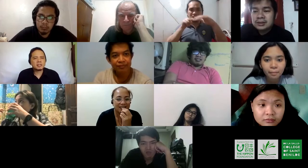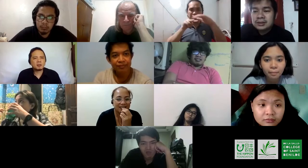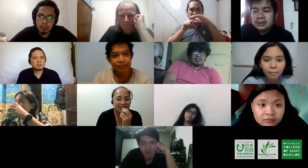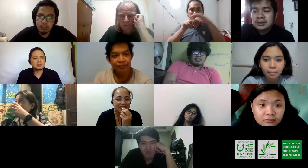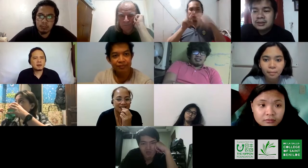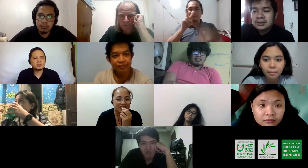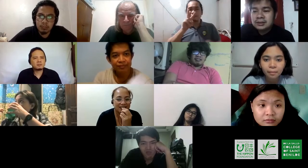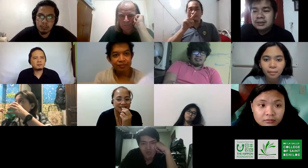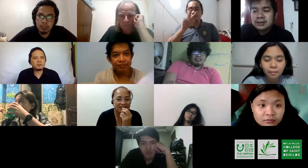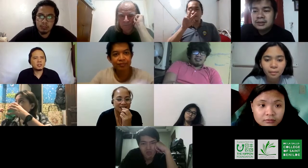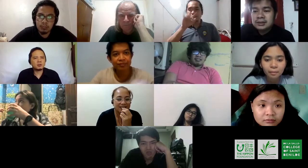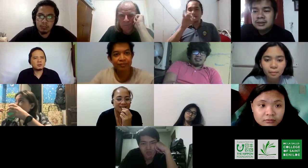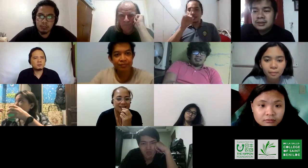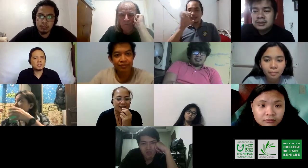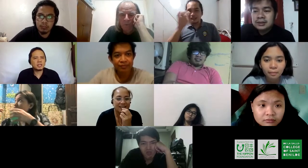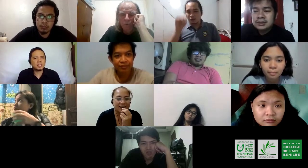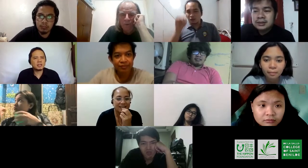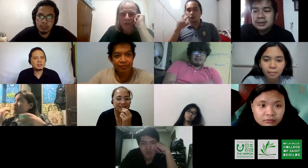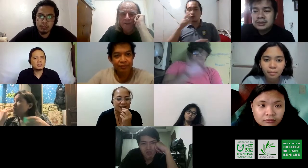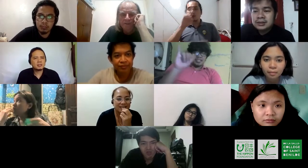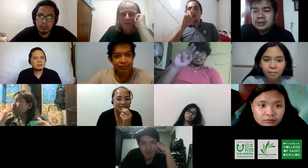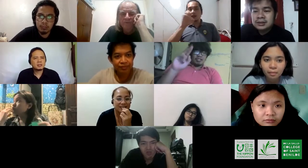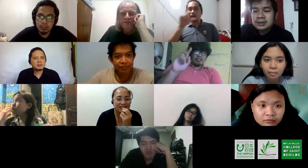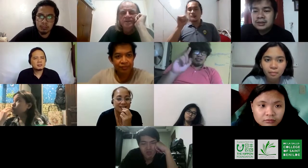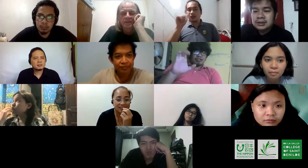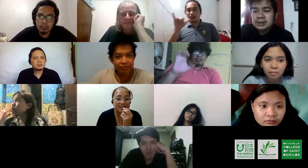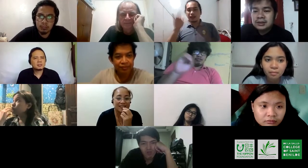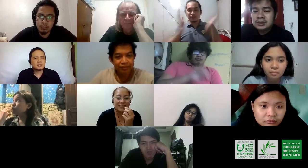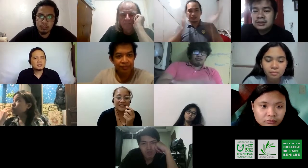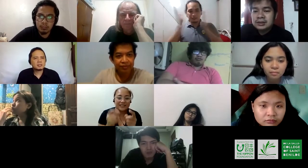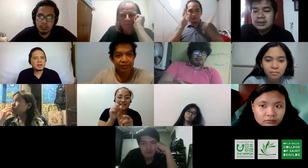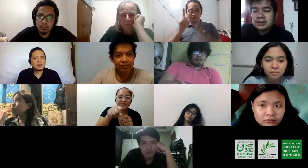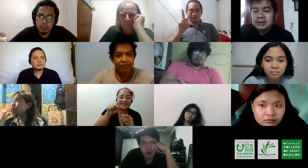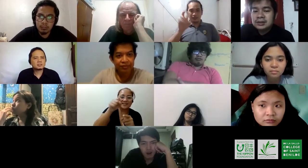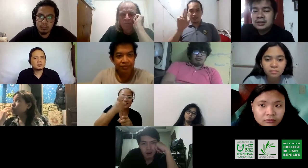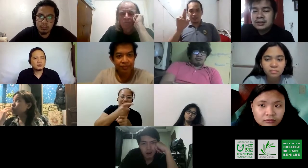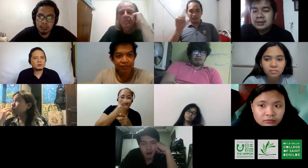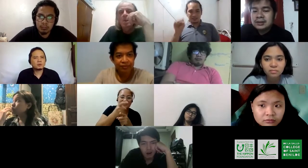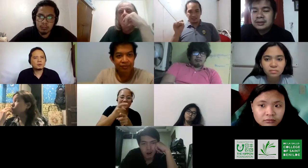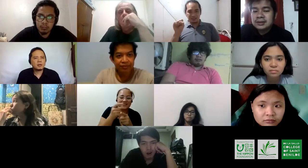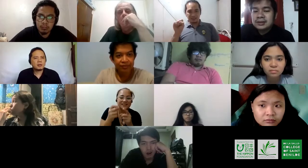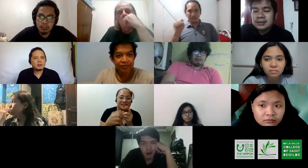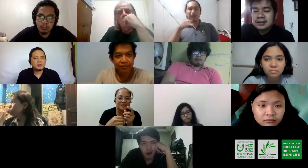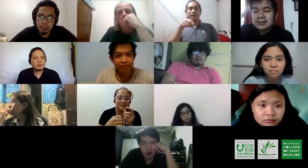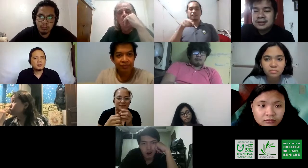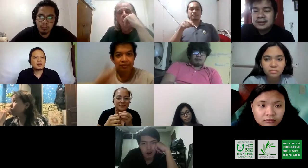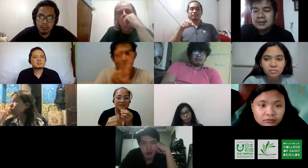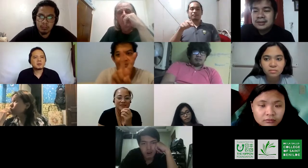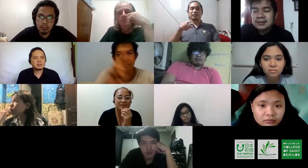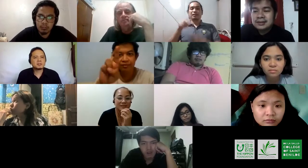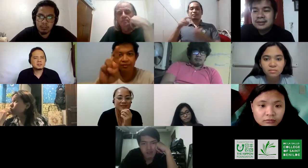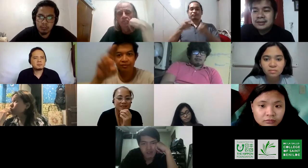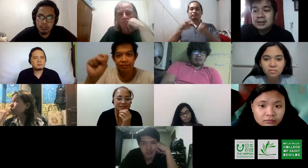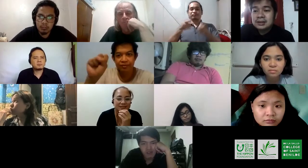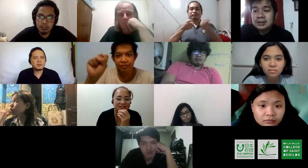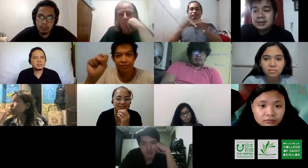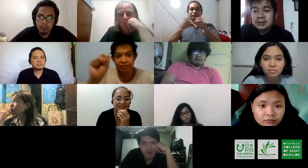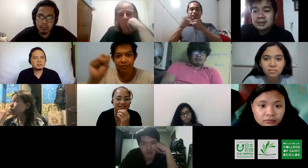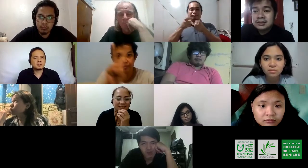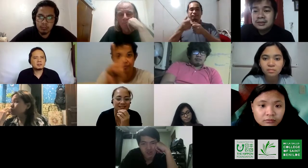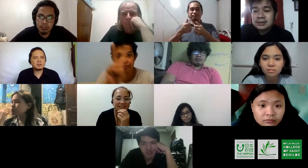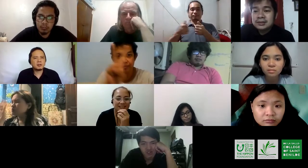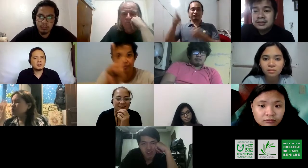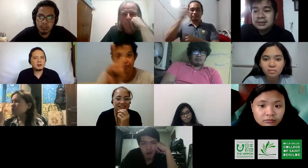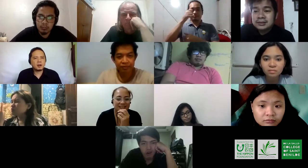VRS. He helped establish video relay. Relay service, yeah. Yeah, so that's right. That was him that